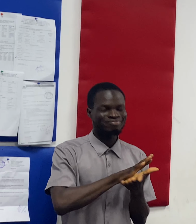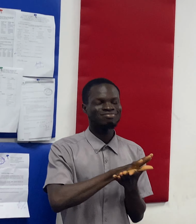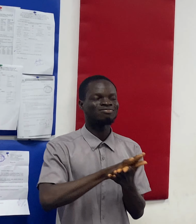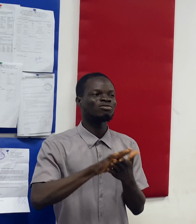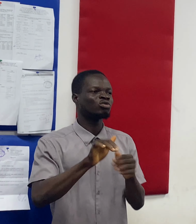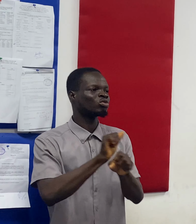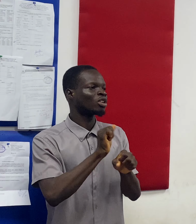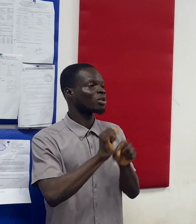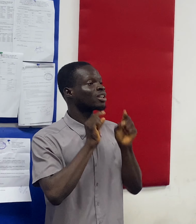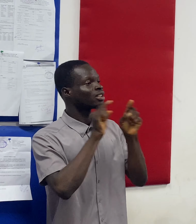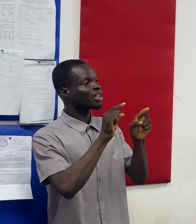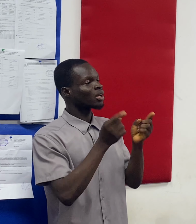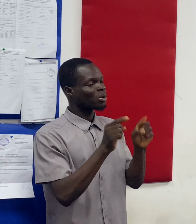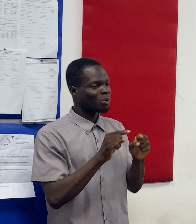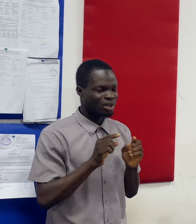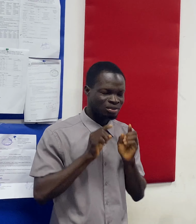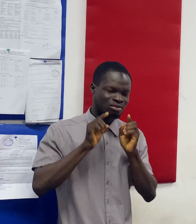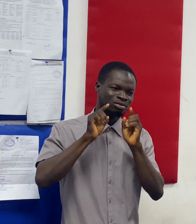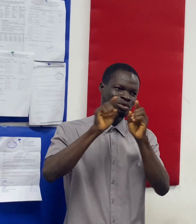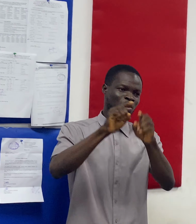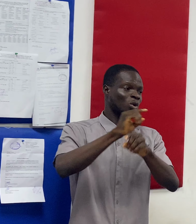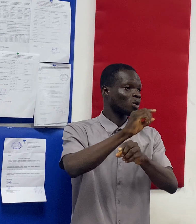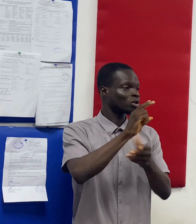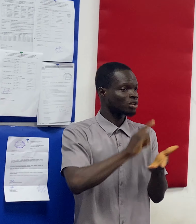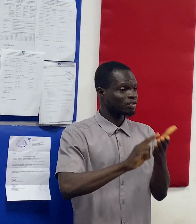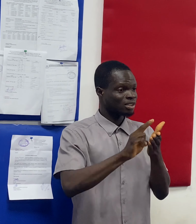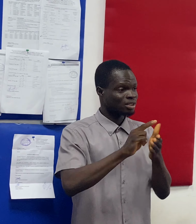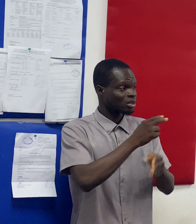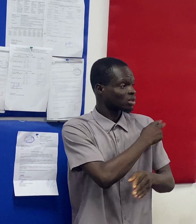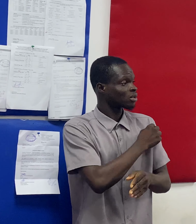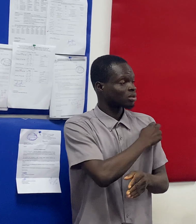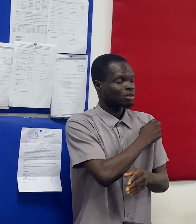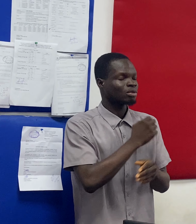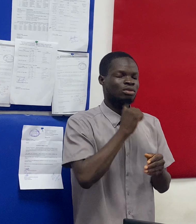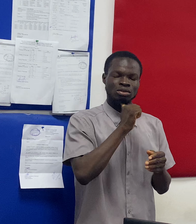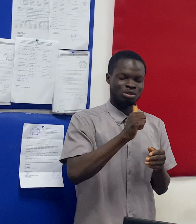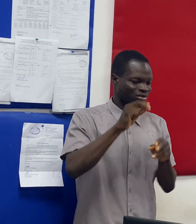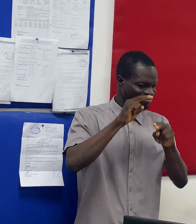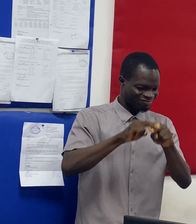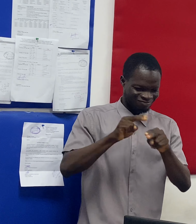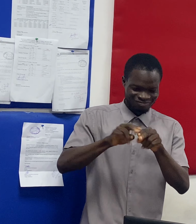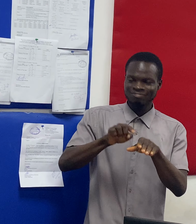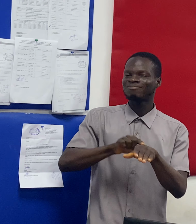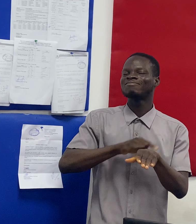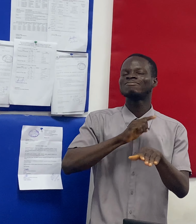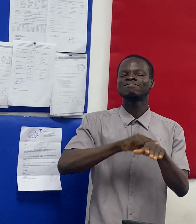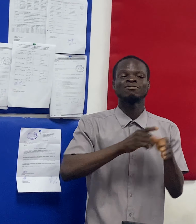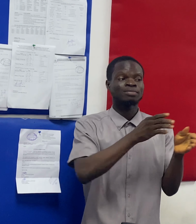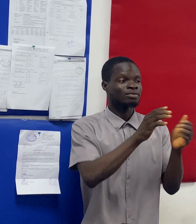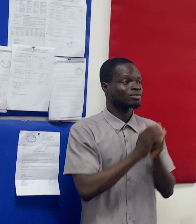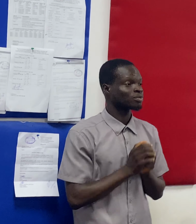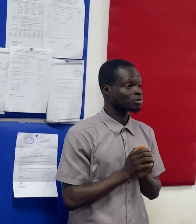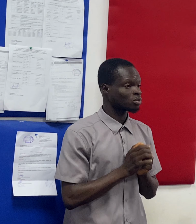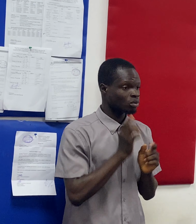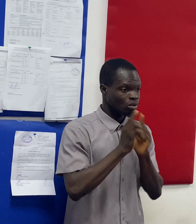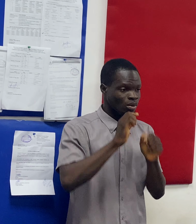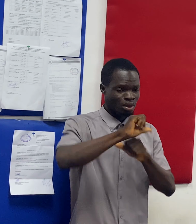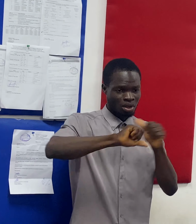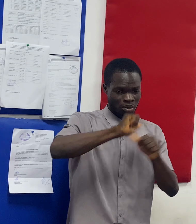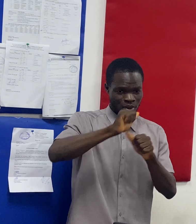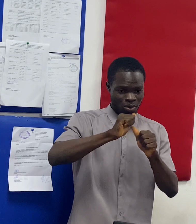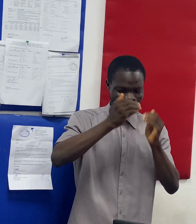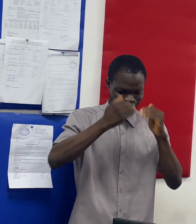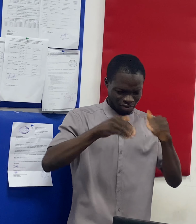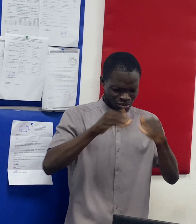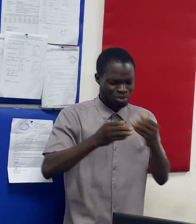sure that when they come, they don't sit for long. All right. So, Madam Kindness, you talked about barrier-free